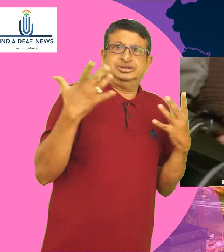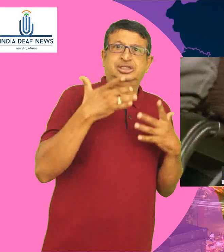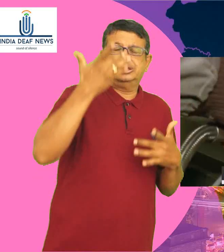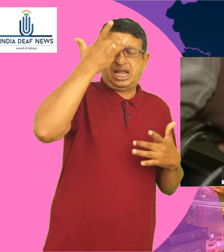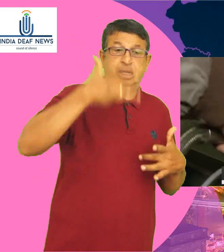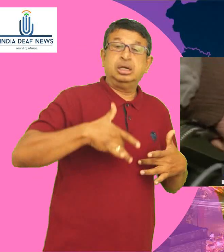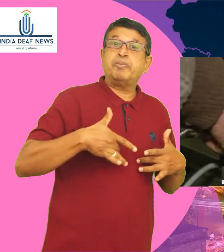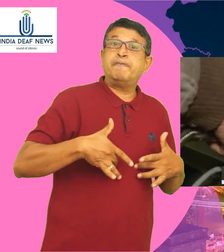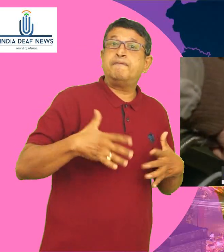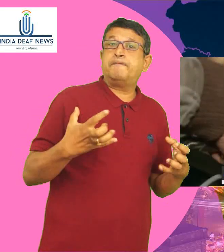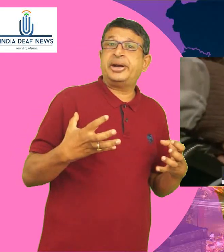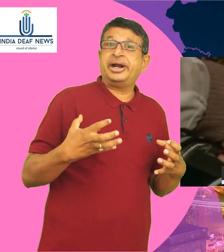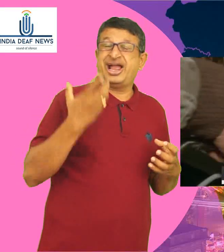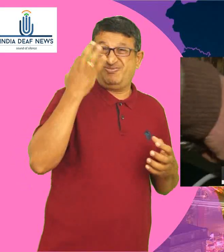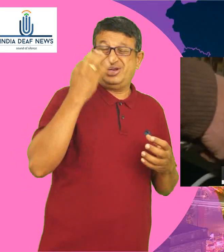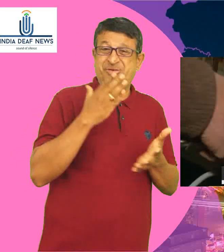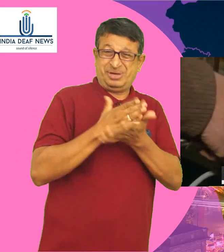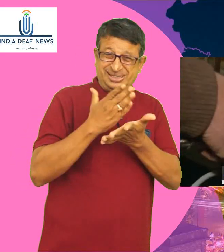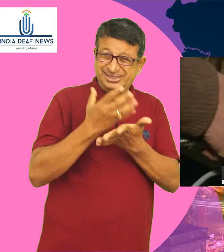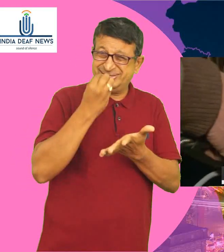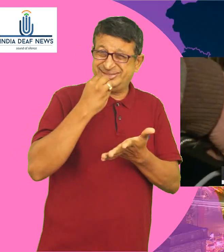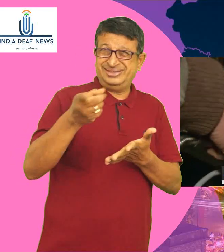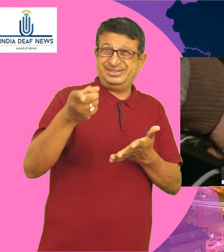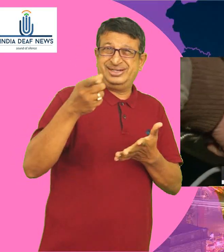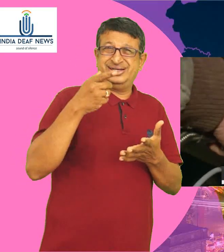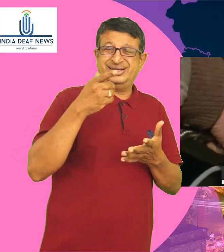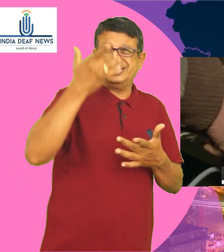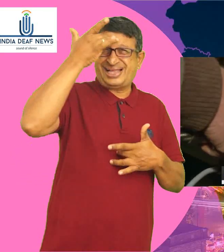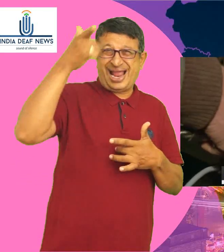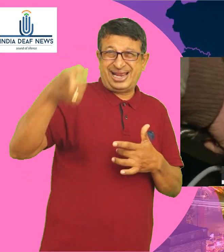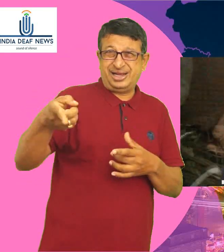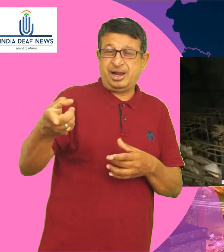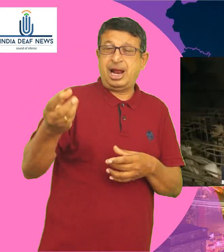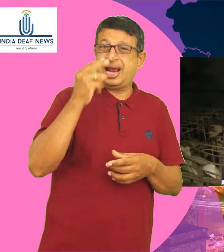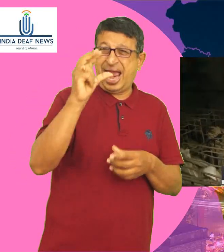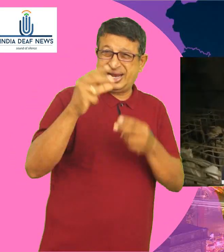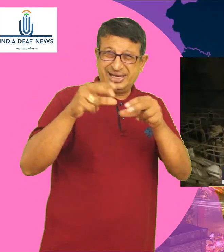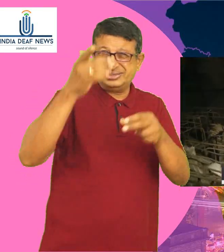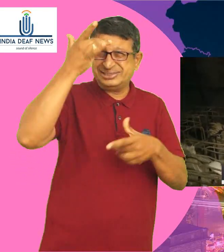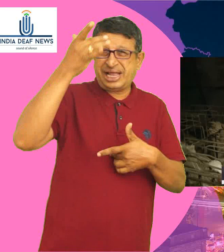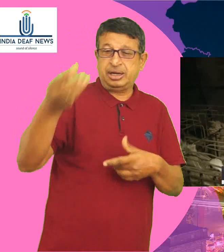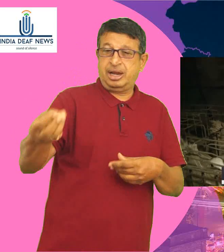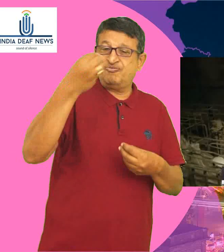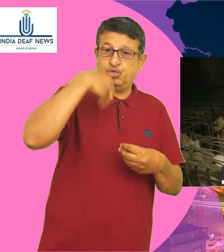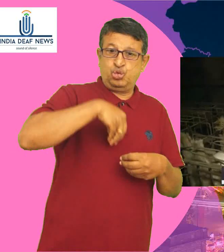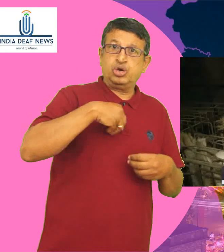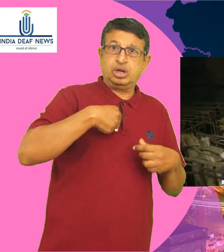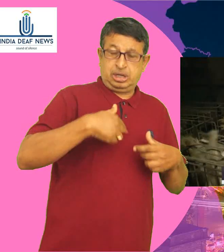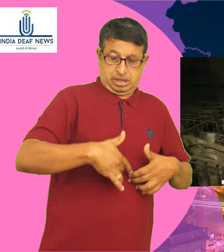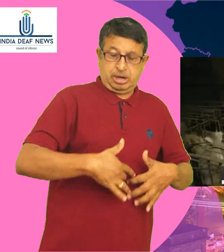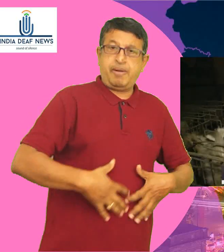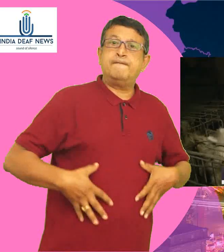outbreak. Reports say the infection has reached 20% of its prefectures. Bird flu has also hit 10 European